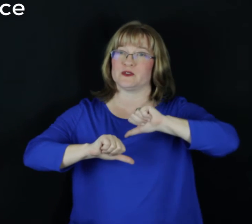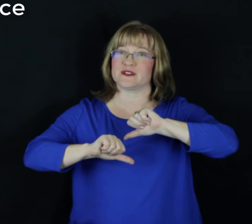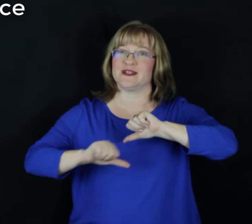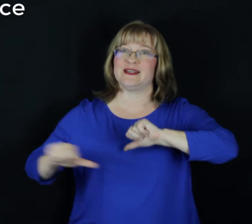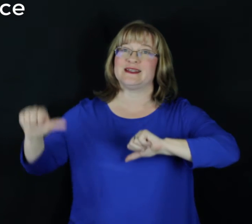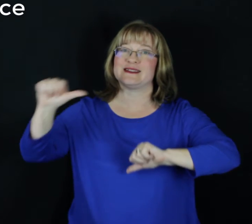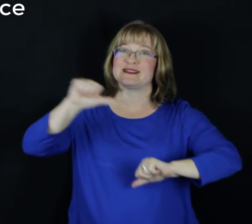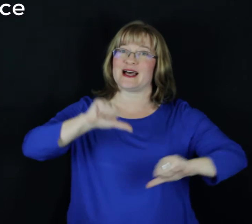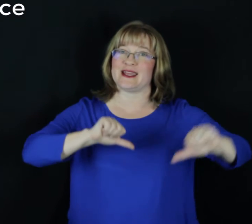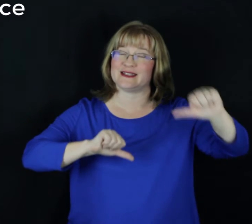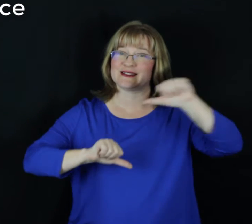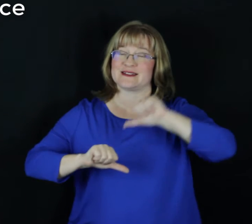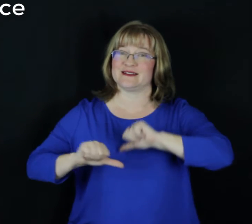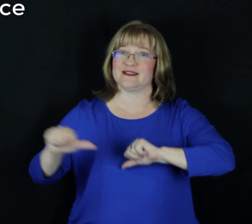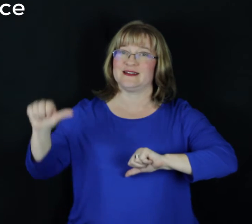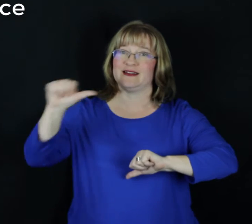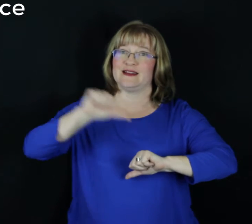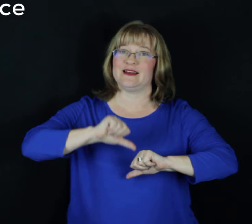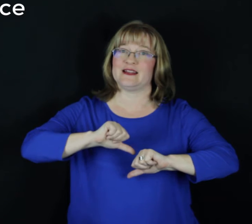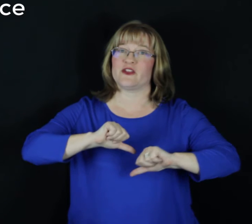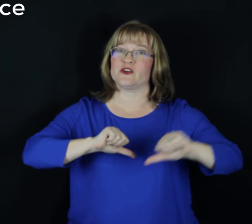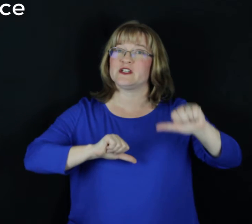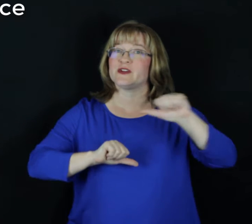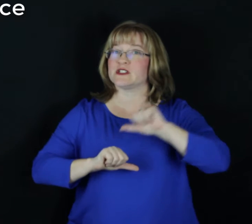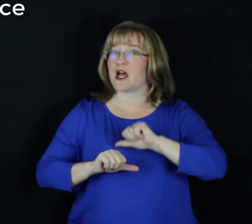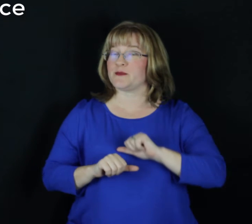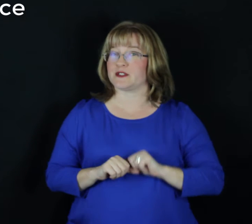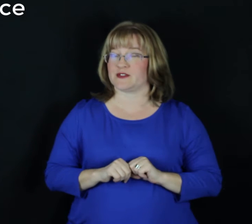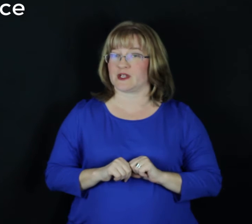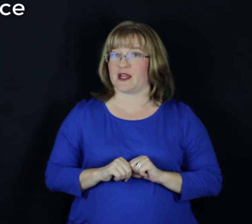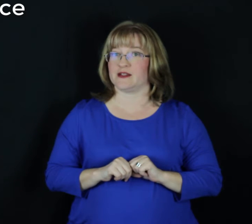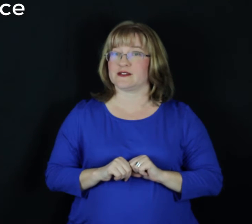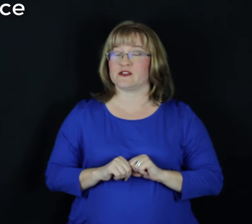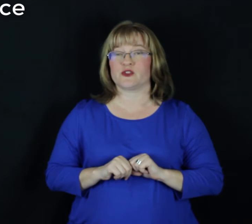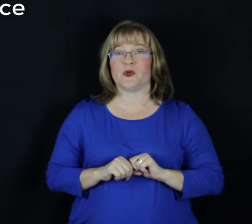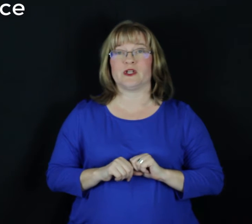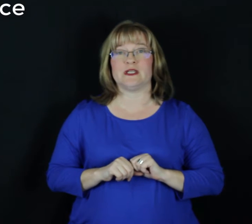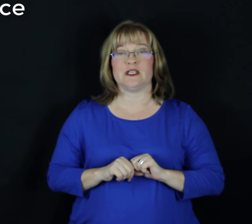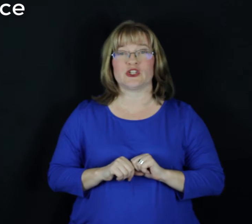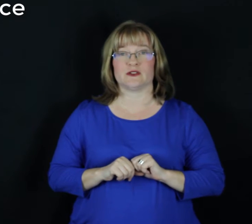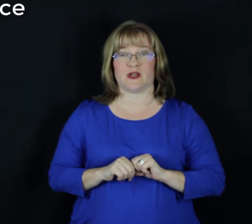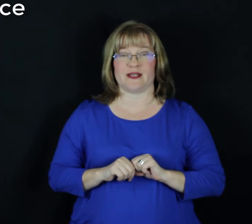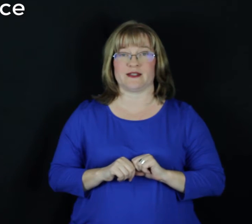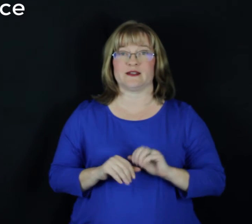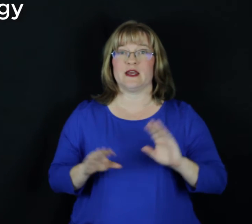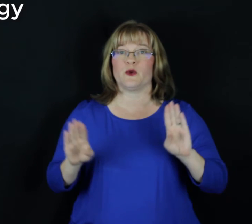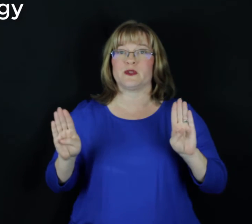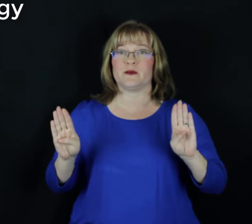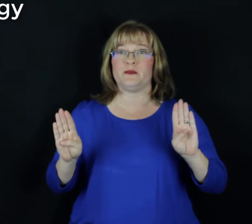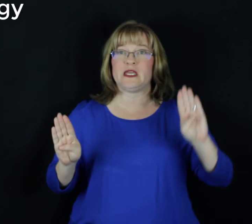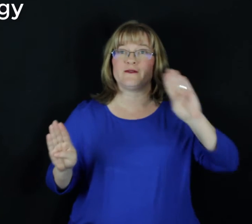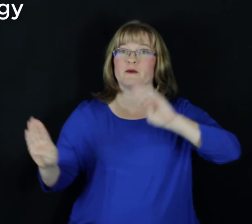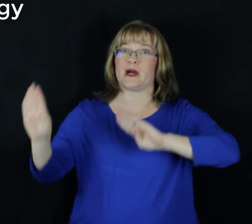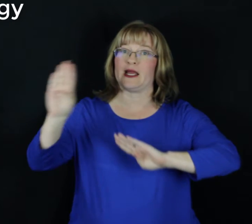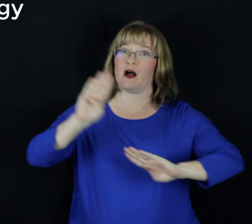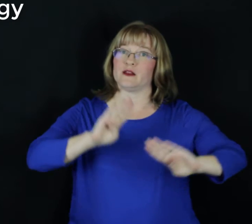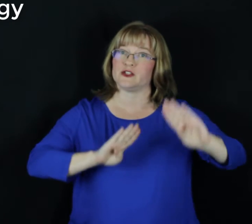chemicals. Science. Now there are different types of science, so we can initialize it with a B for